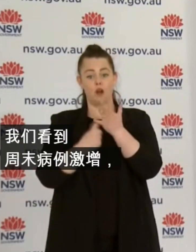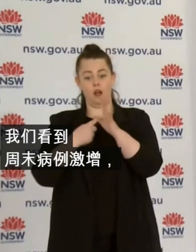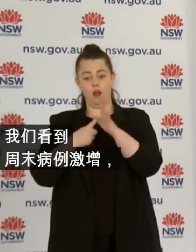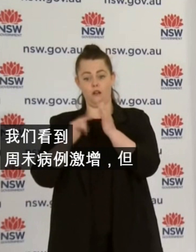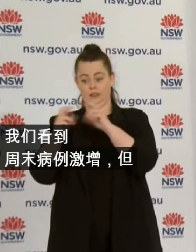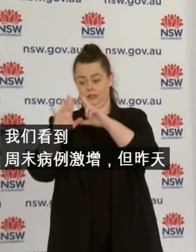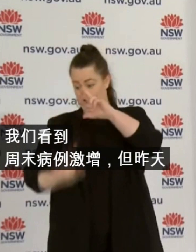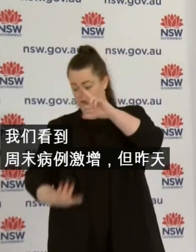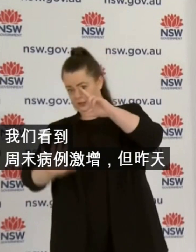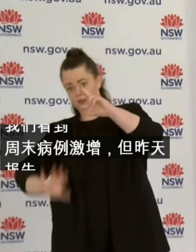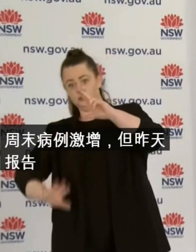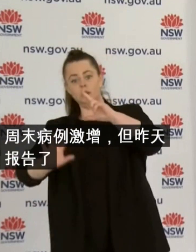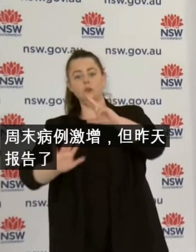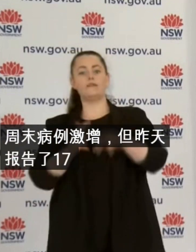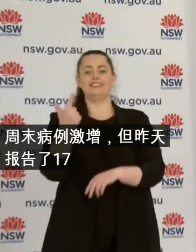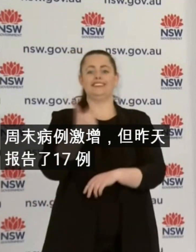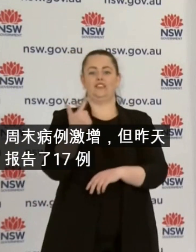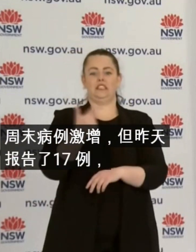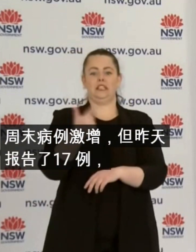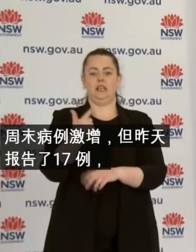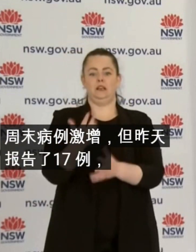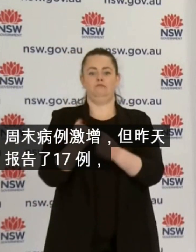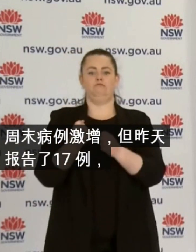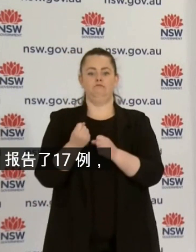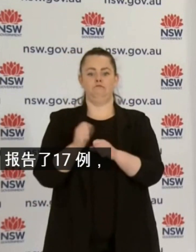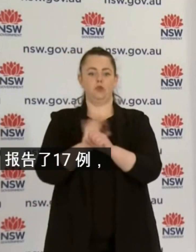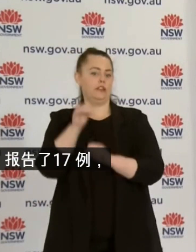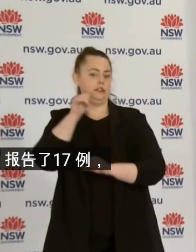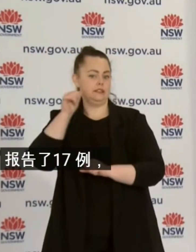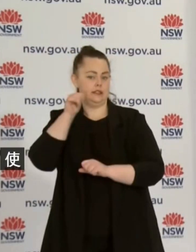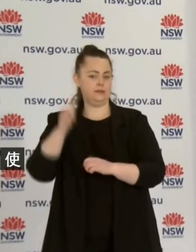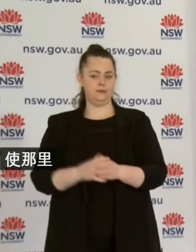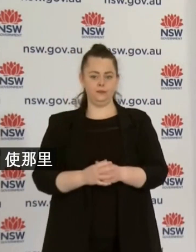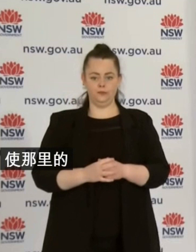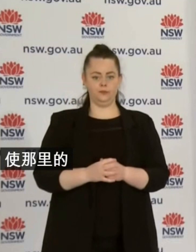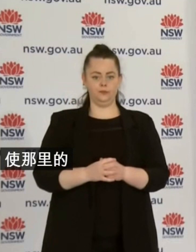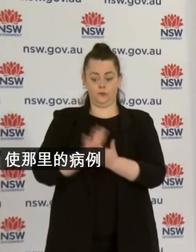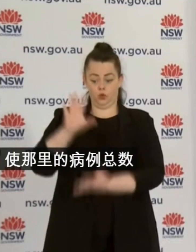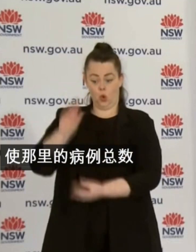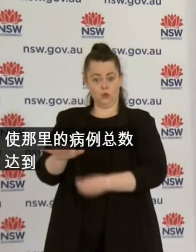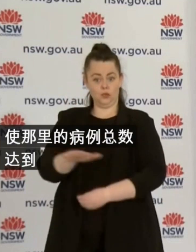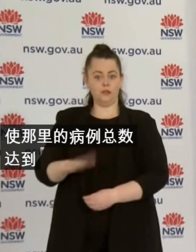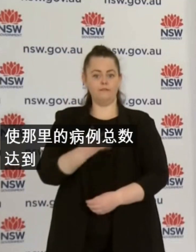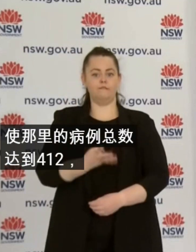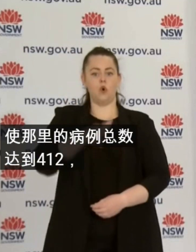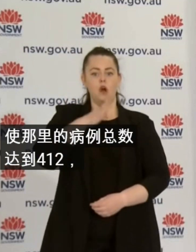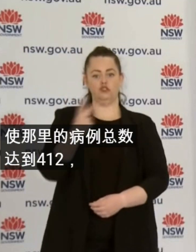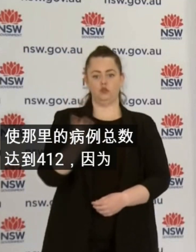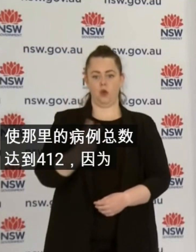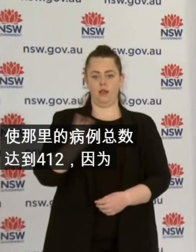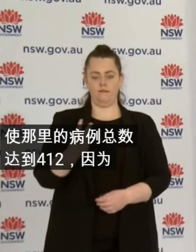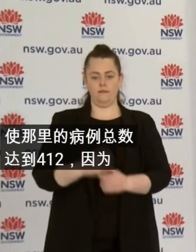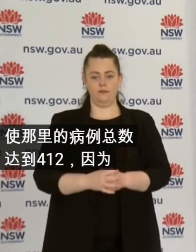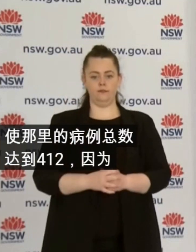the weekend, but 17 cases reported for yesterday, bringing the total number of cases there to 412 for